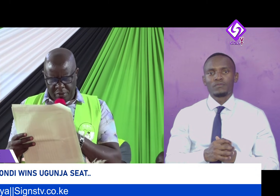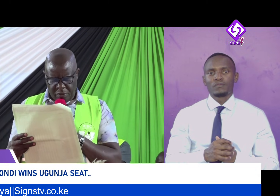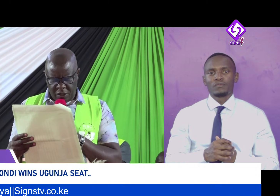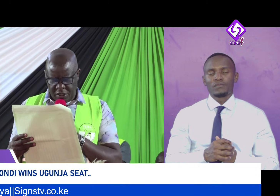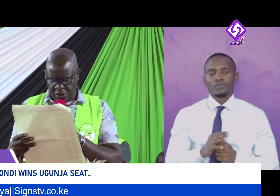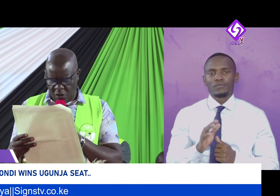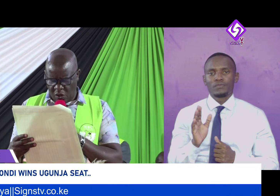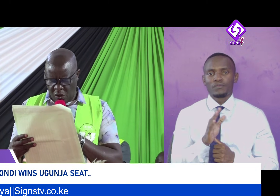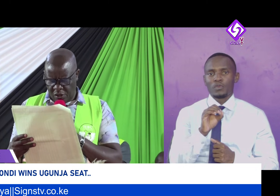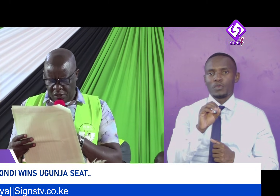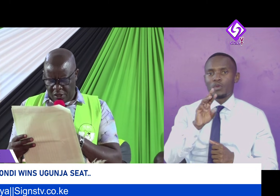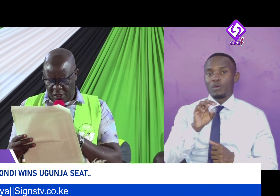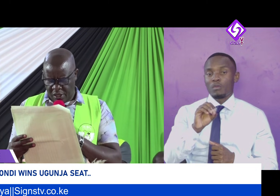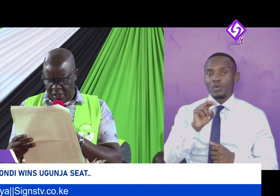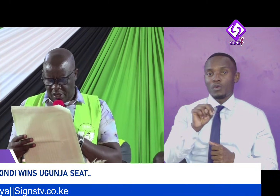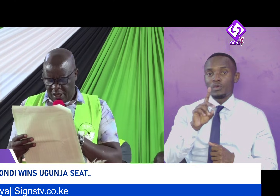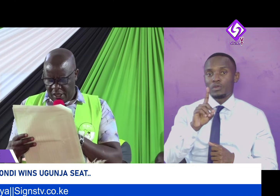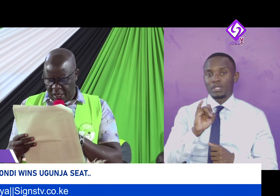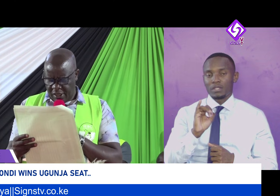Omondi Moses Okoth,